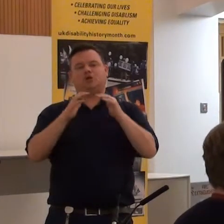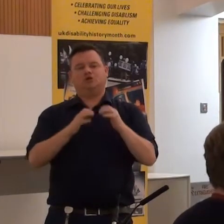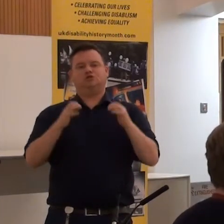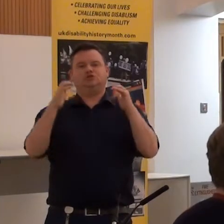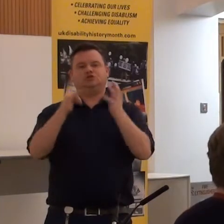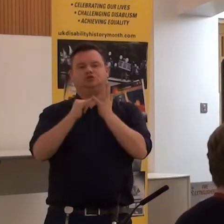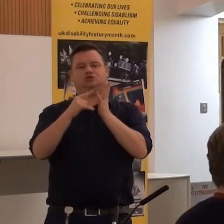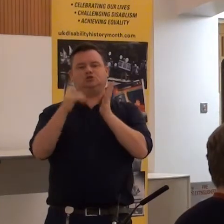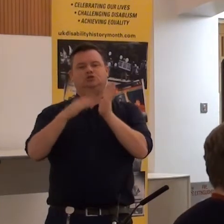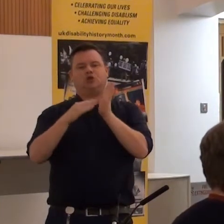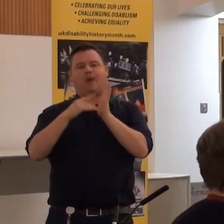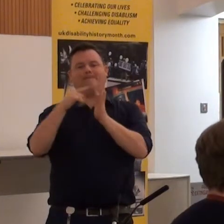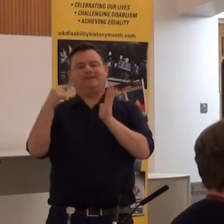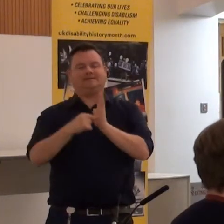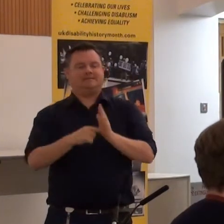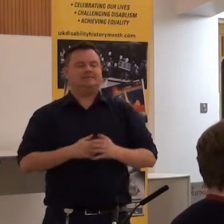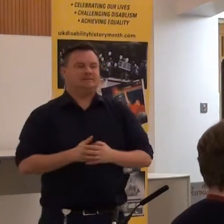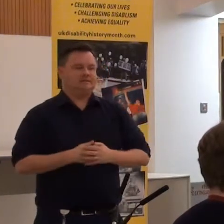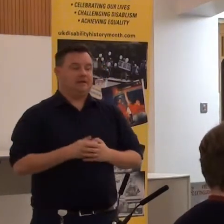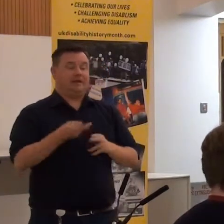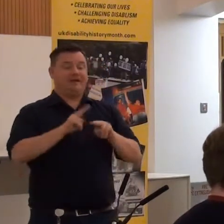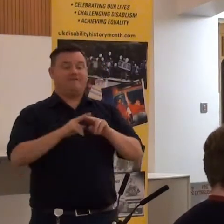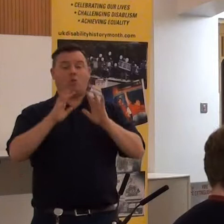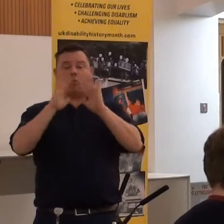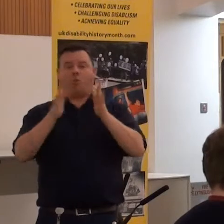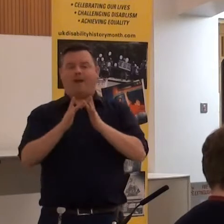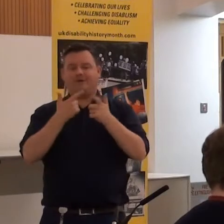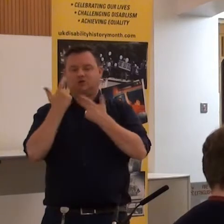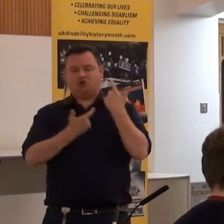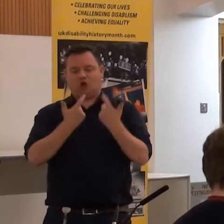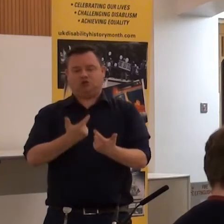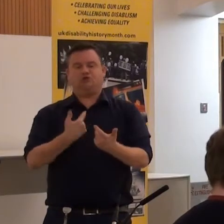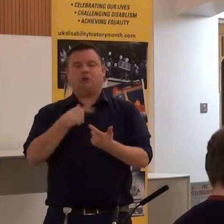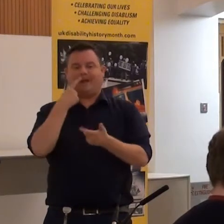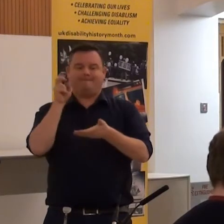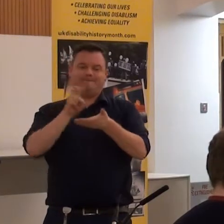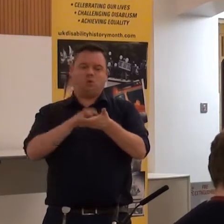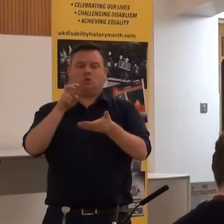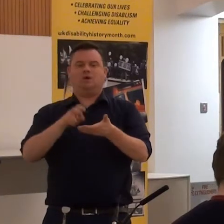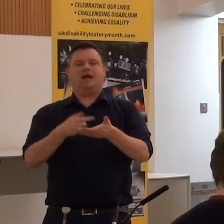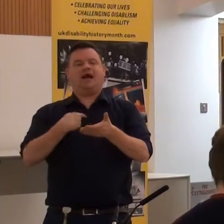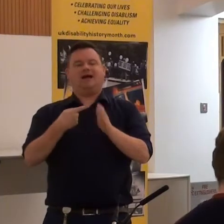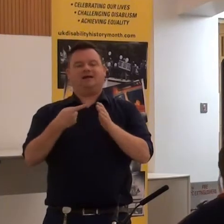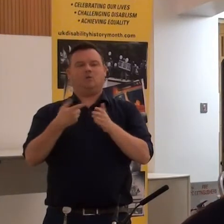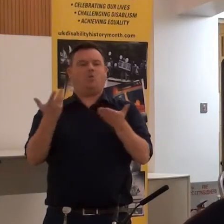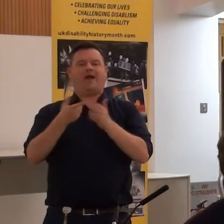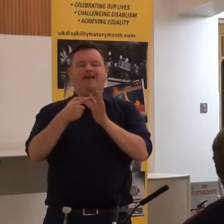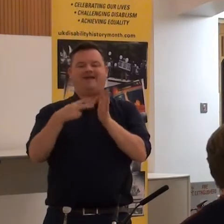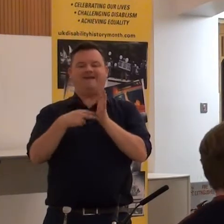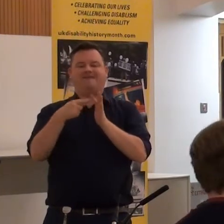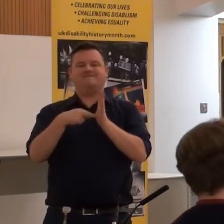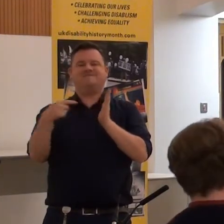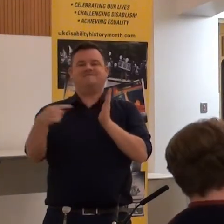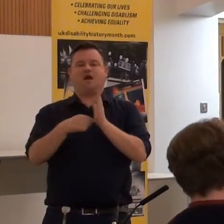National Disabled People's Summit. If you search on the web for that, you'll find a way to book your ticket. It's on Eventbrite, I think. It's so